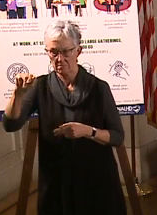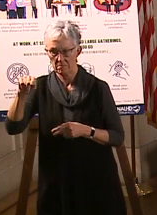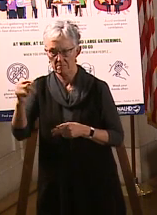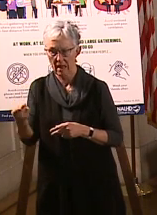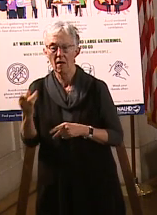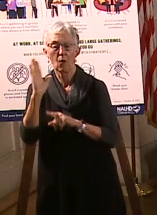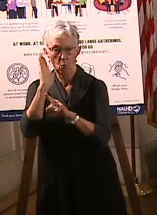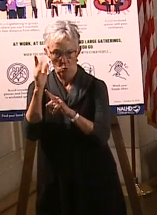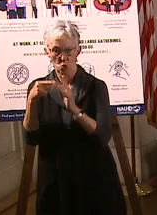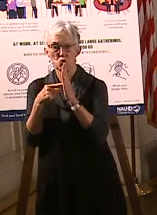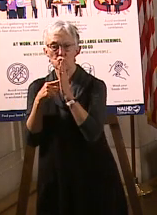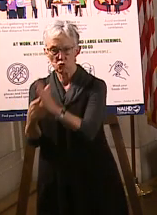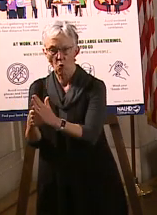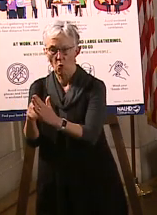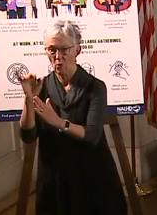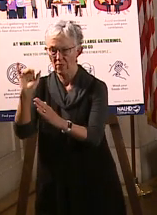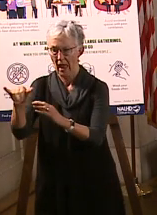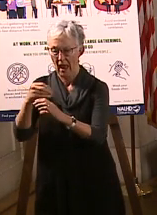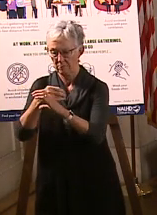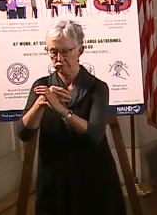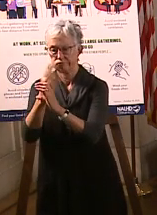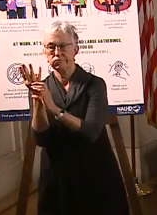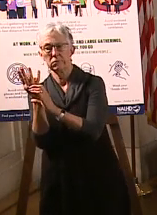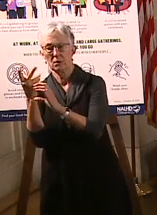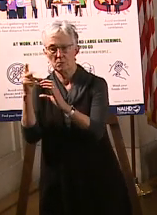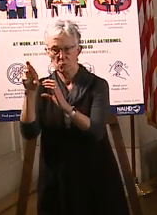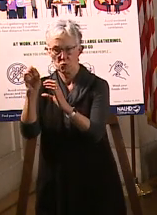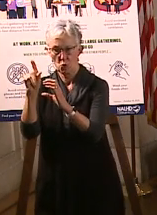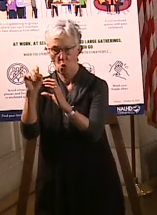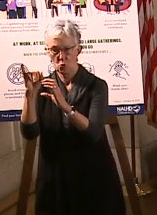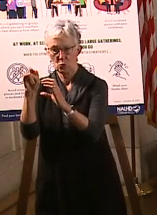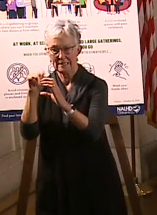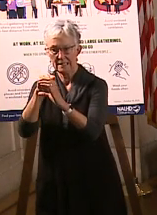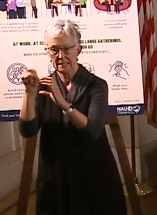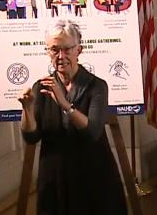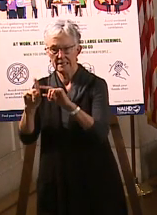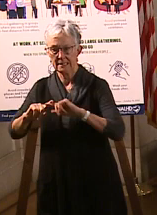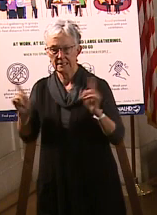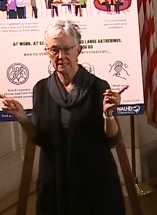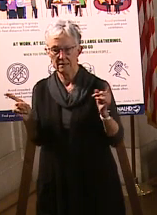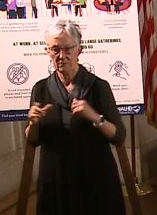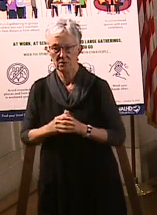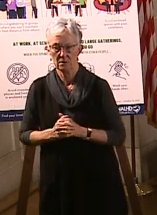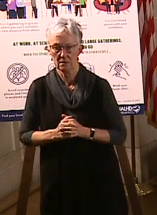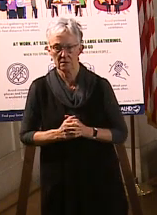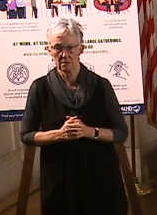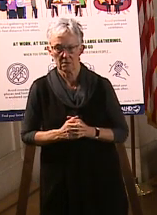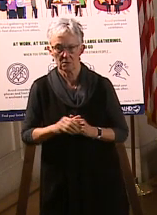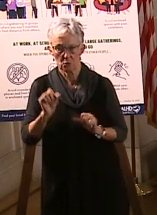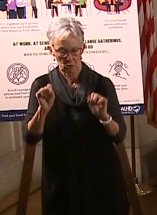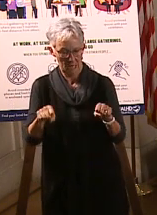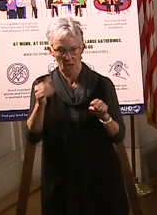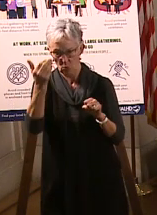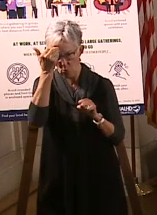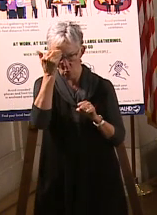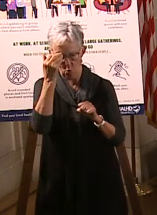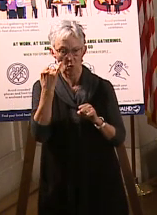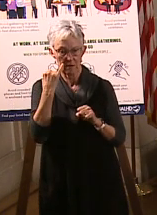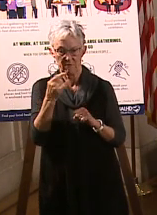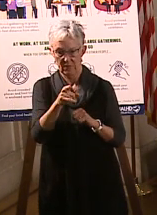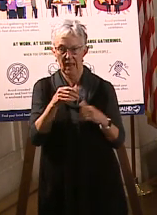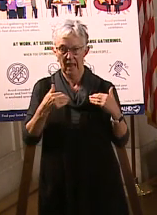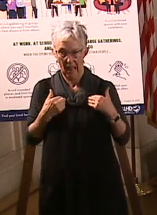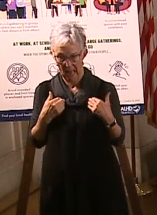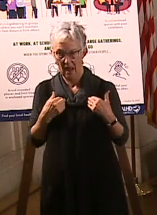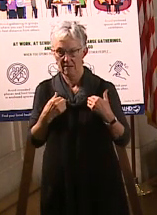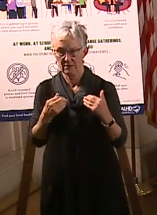of the test. It still comes back as a test positive, so the person still knows that they've been tested positive for coronavirus. But